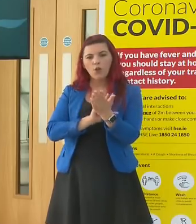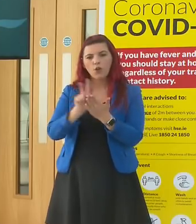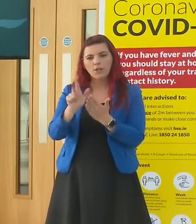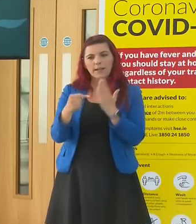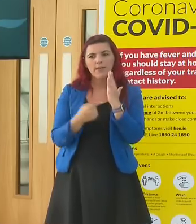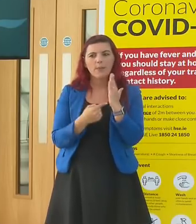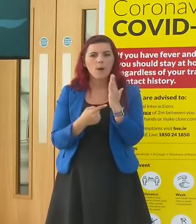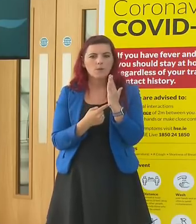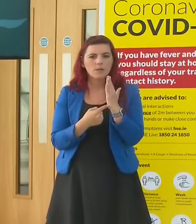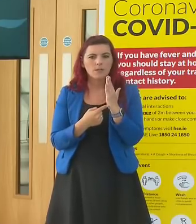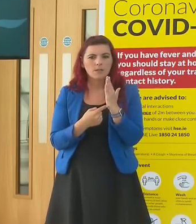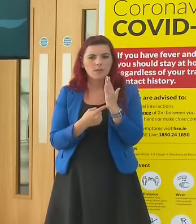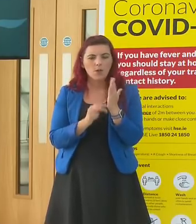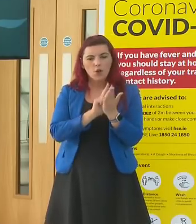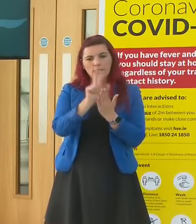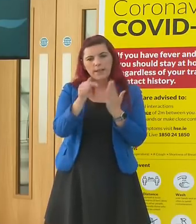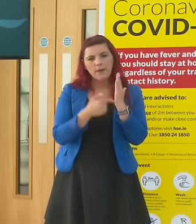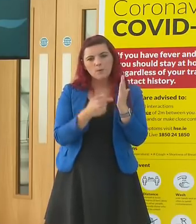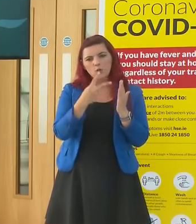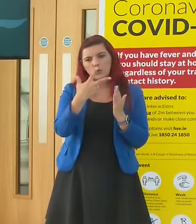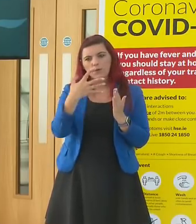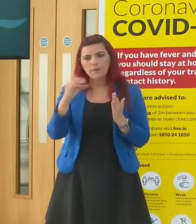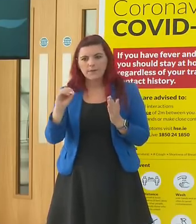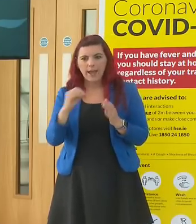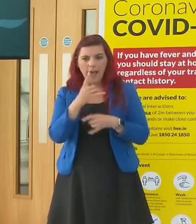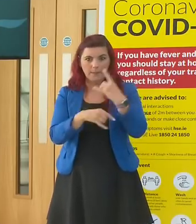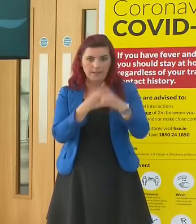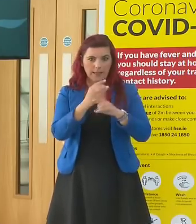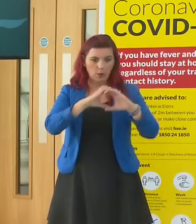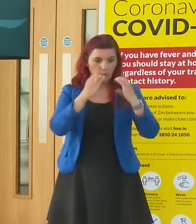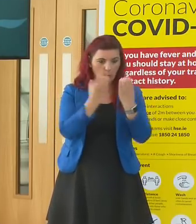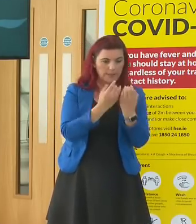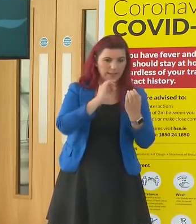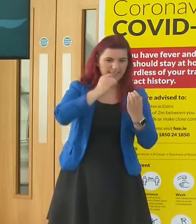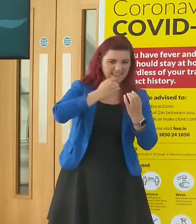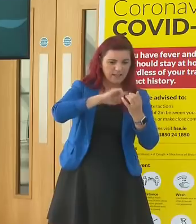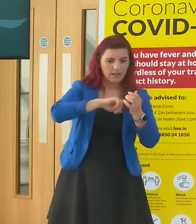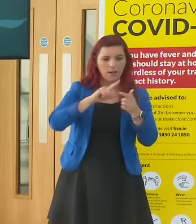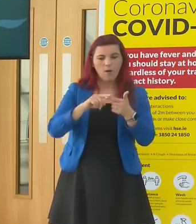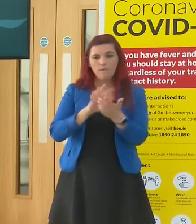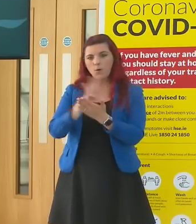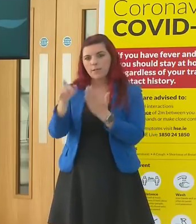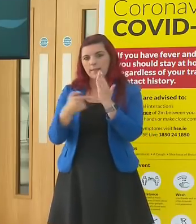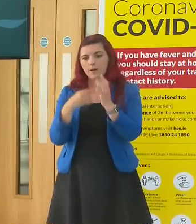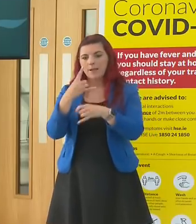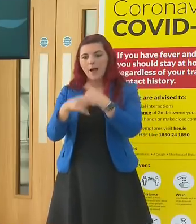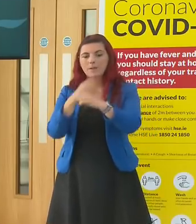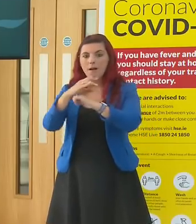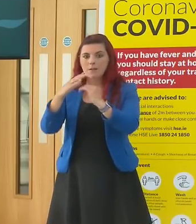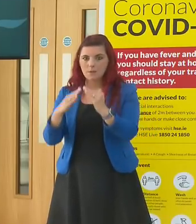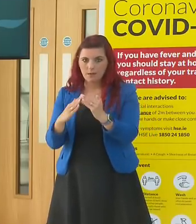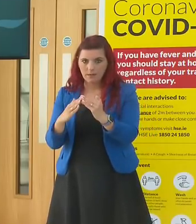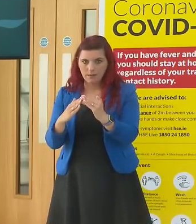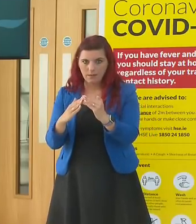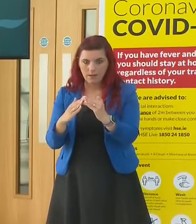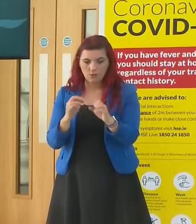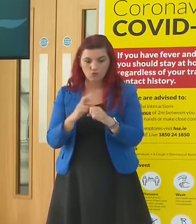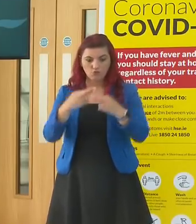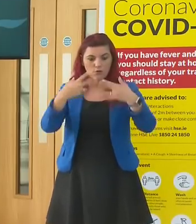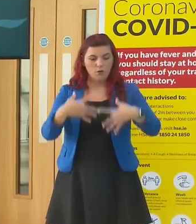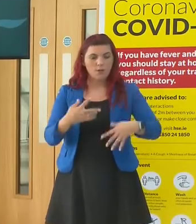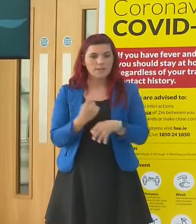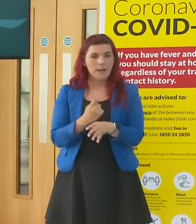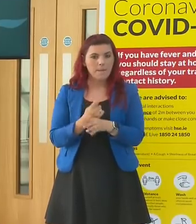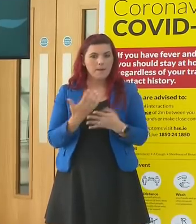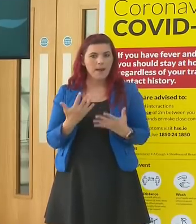those, 13,250, were taken in community and 14,000 in hospitals. On our turnaround times,